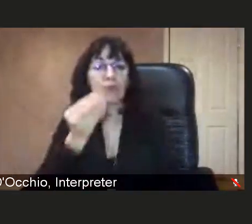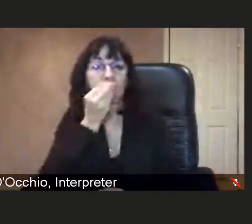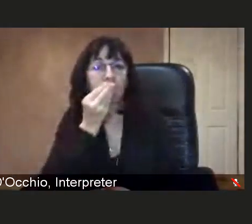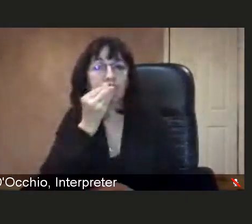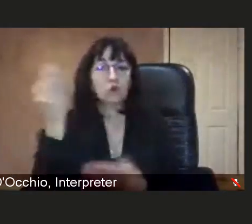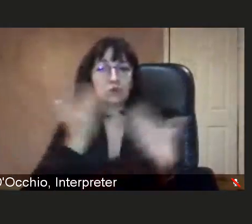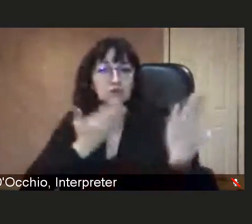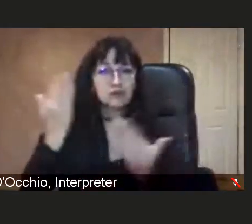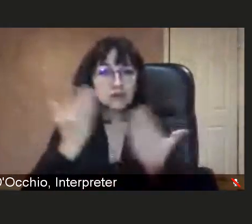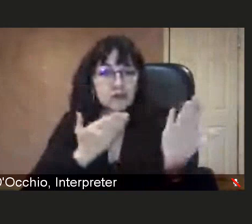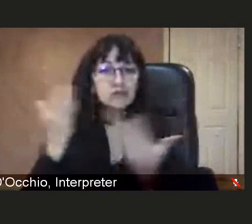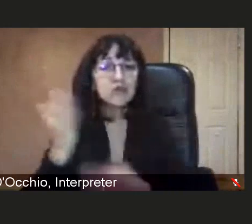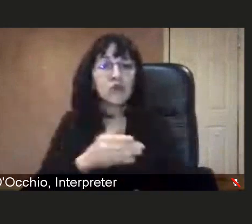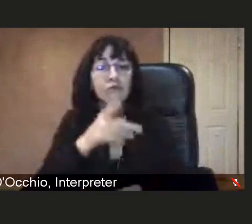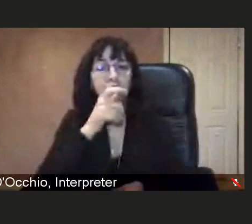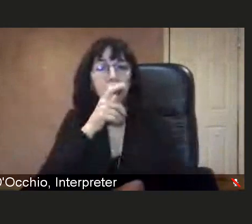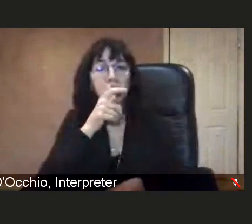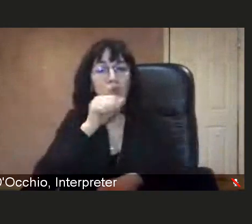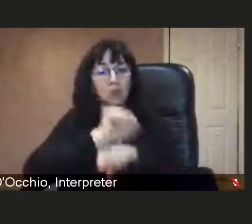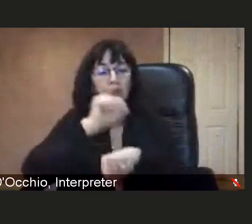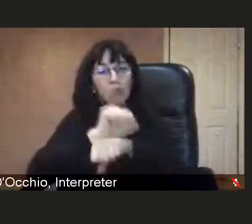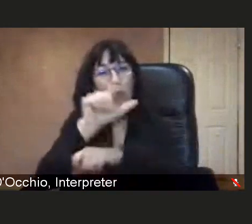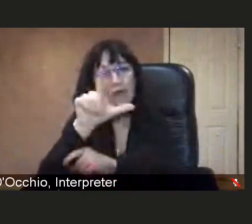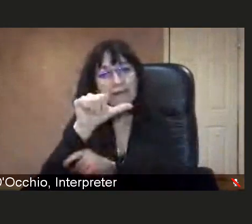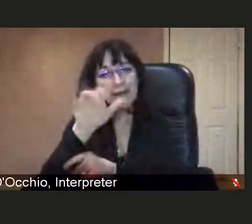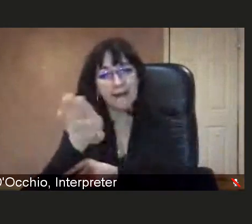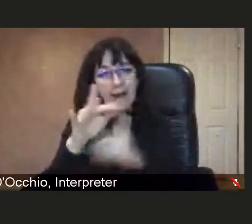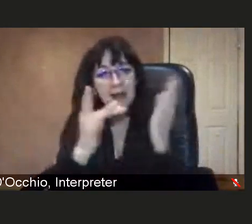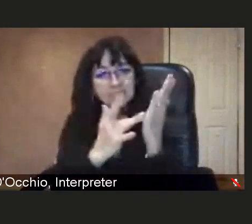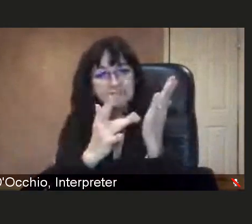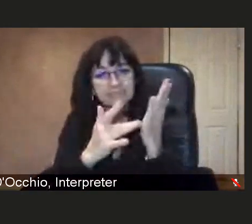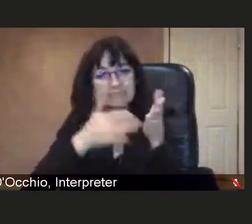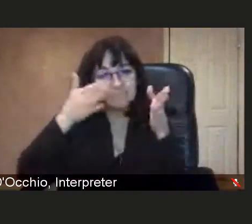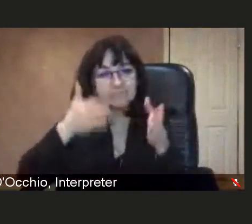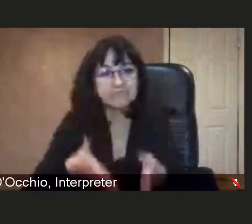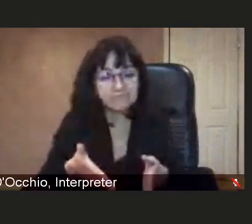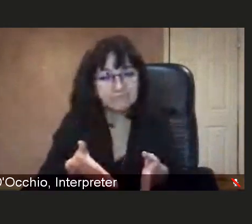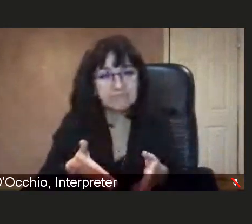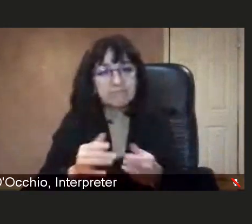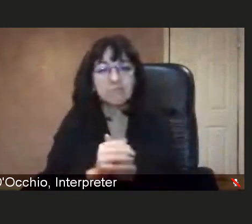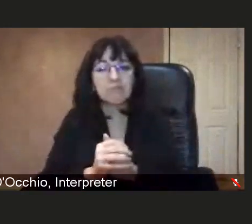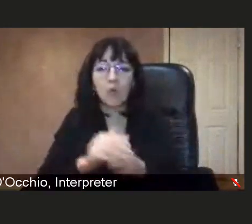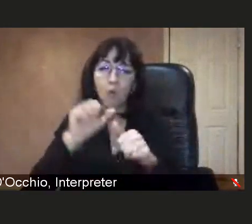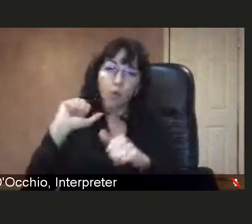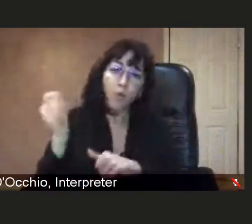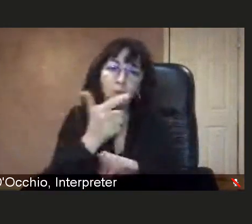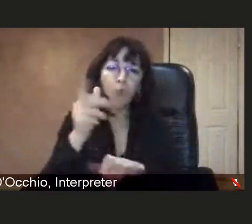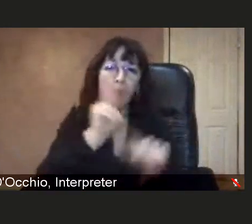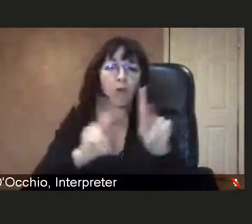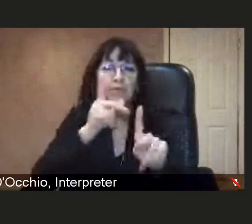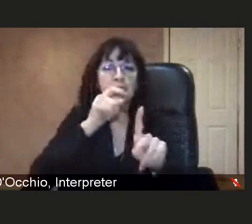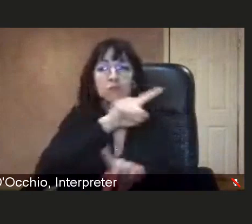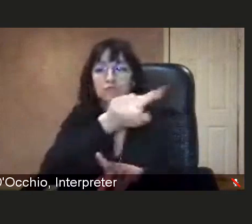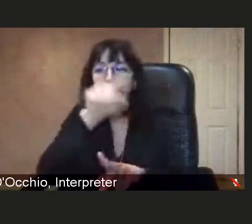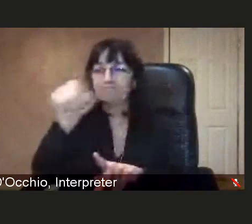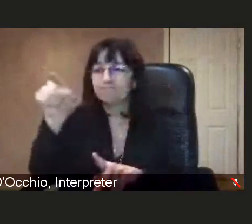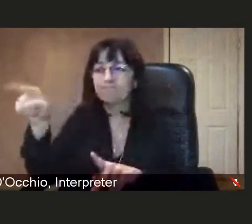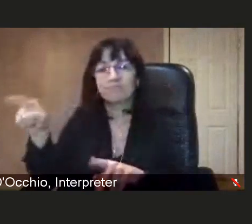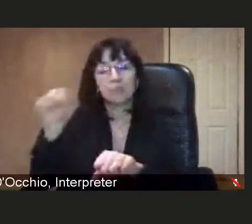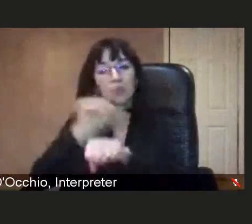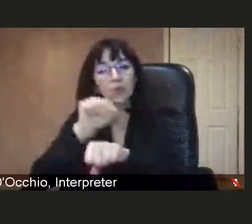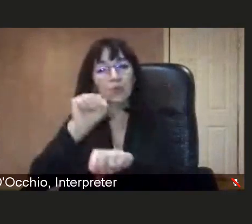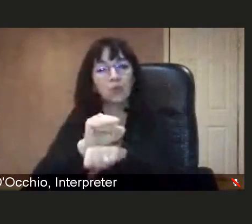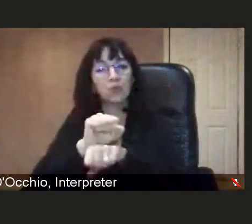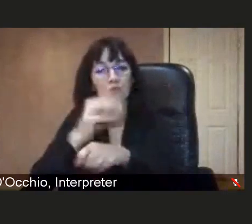lab techs, everybody who is part of the Beebe Healthcare family to take care of you. I hope that